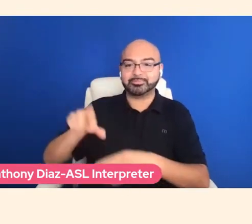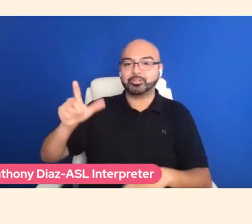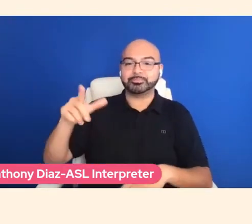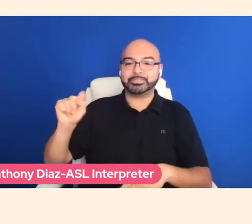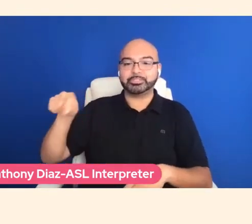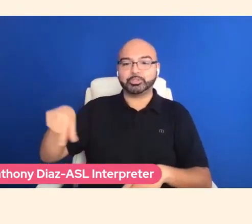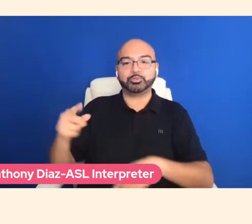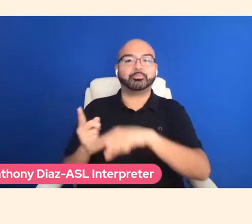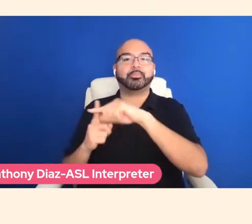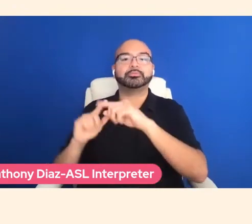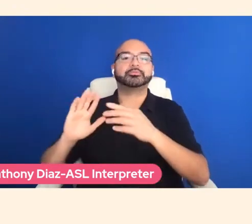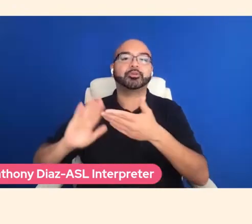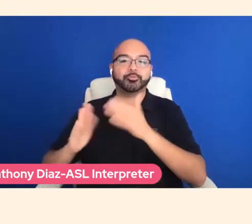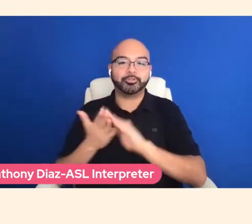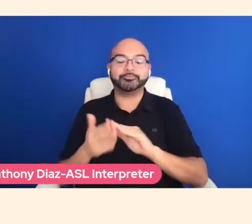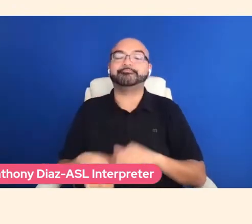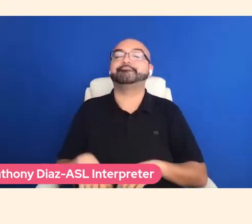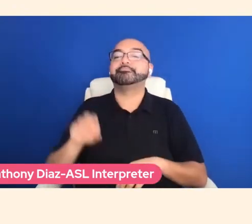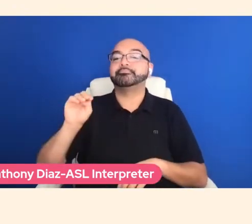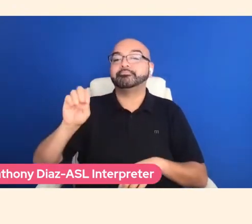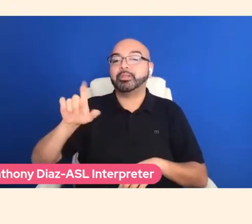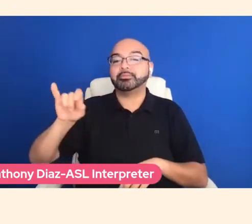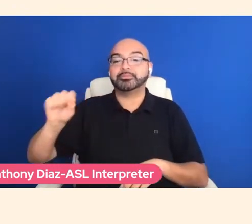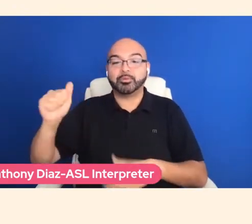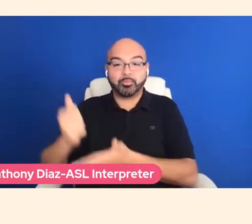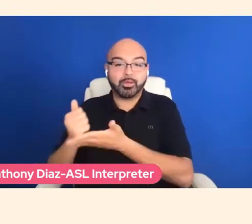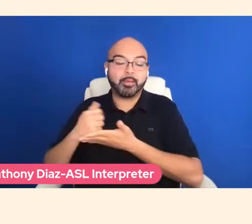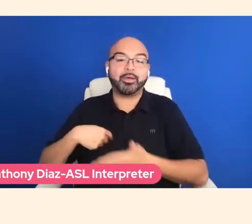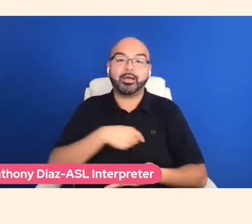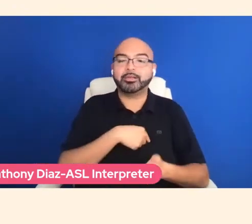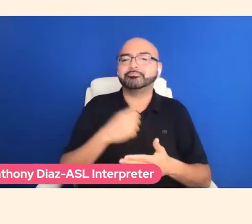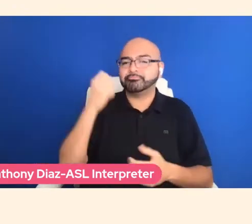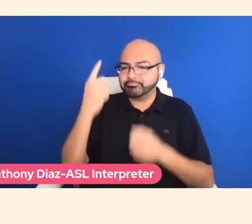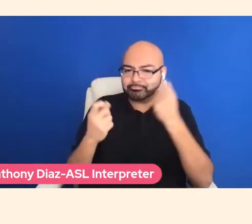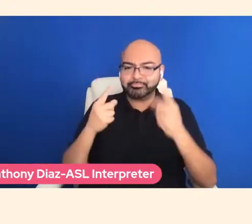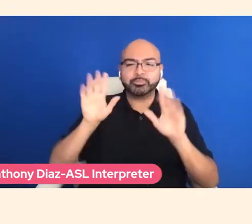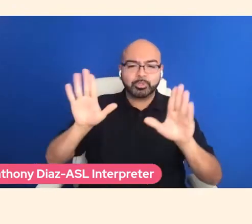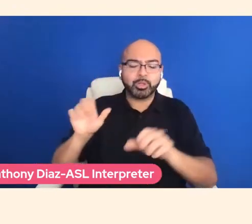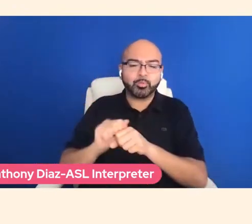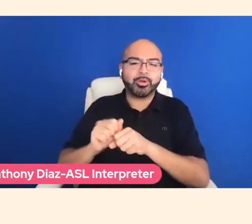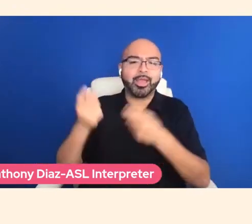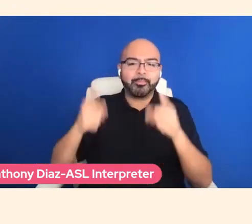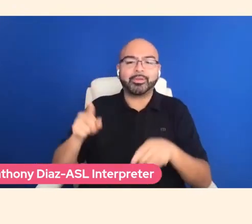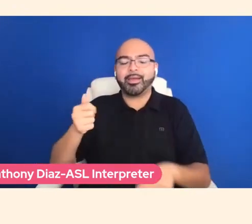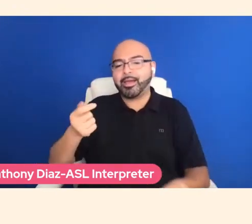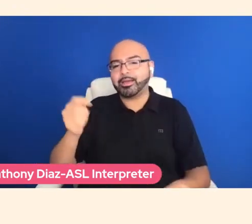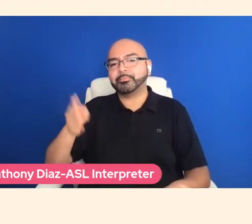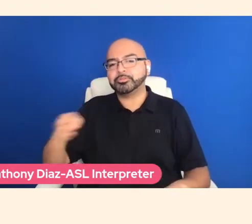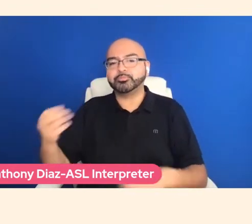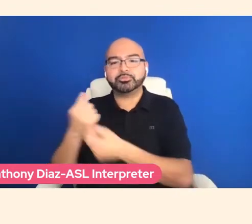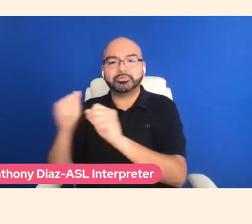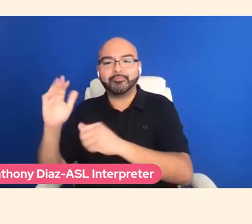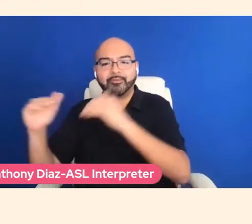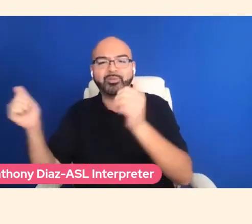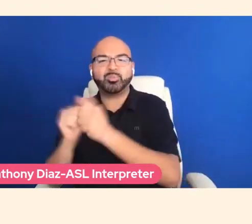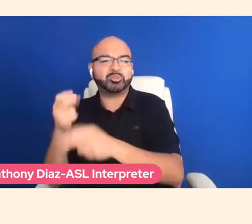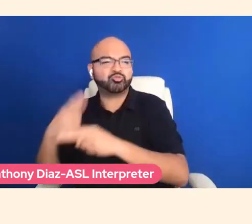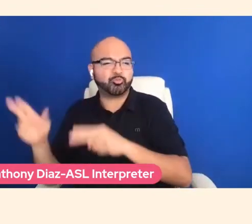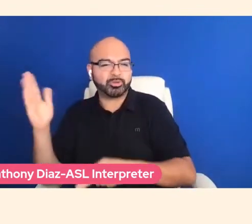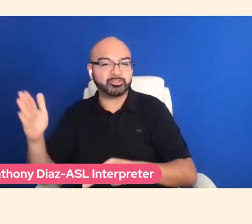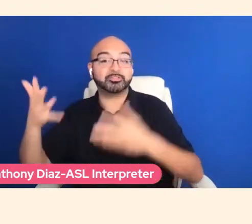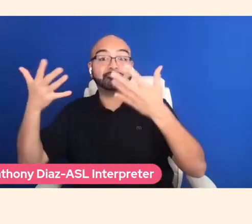plus community. Melissa will help us get a deeper understanding of the great work happening at Baltimore Safe Haven with a short presentation, followed by